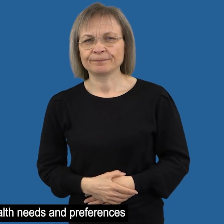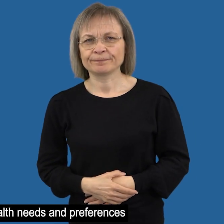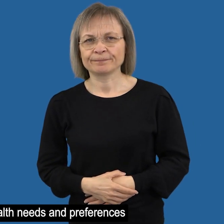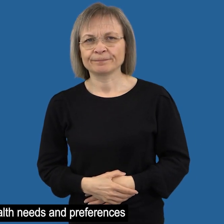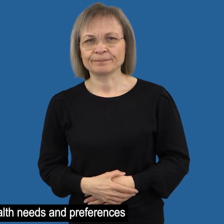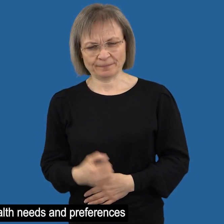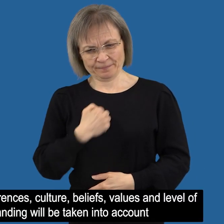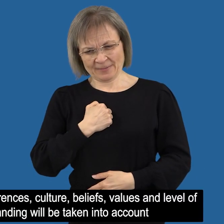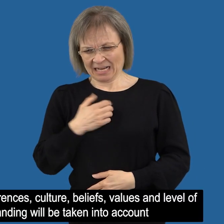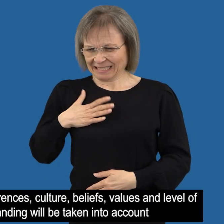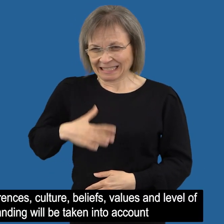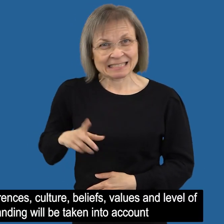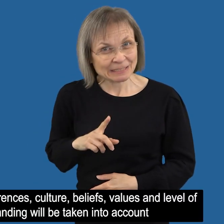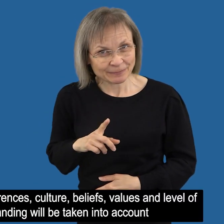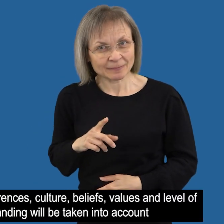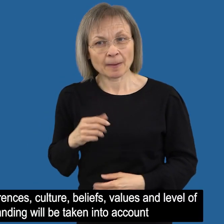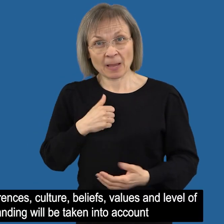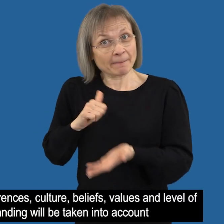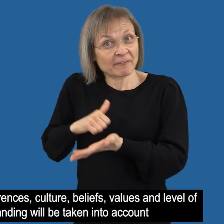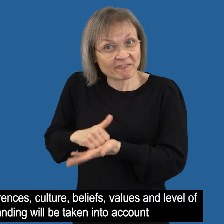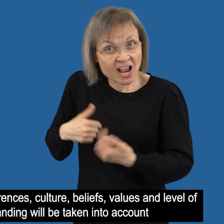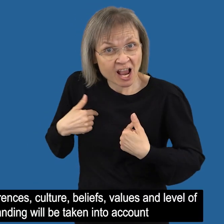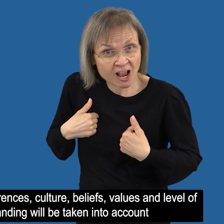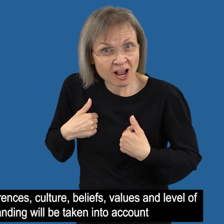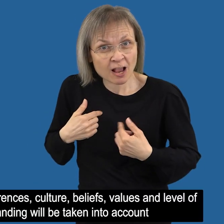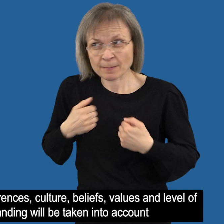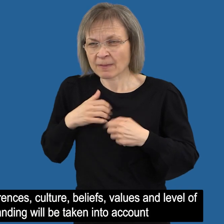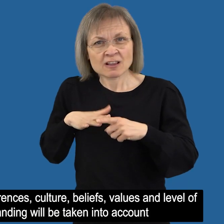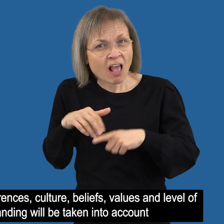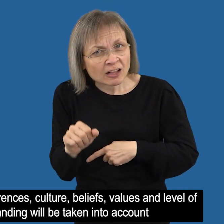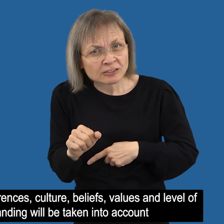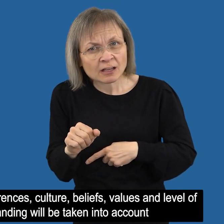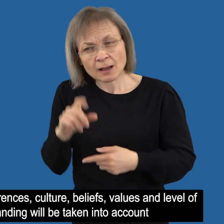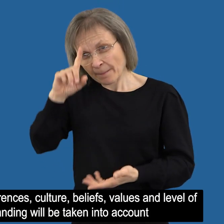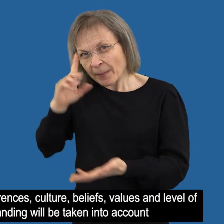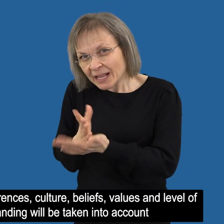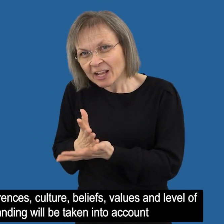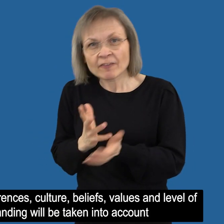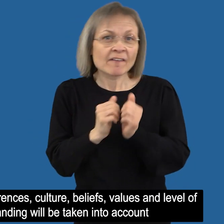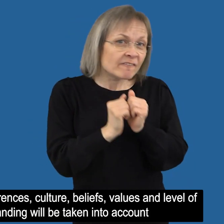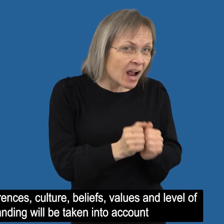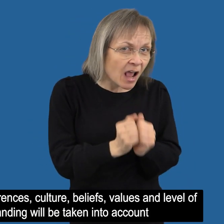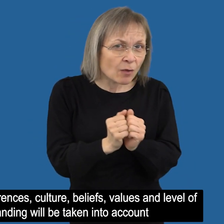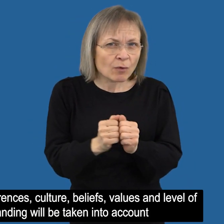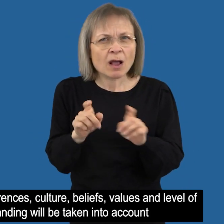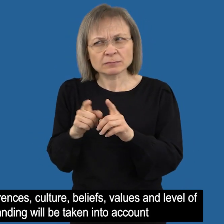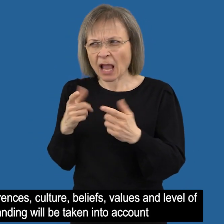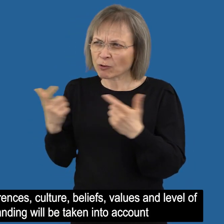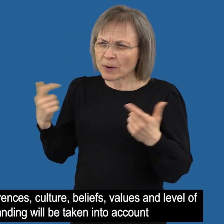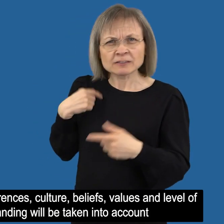Health needs and preferences. My needs, preferences, culture, beliefs, values and level of understanding